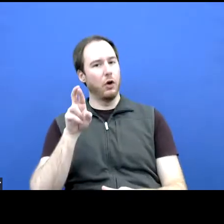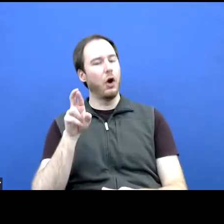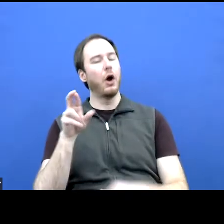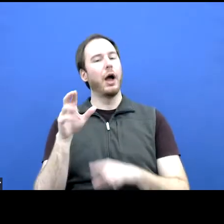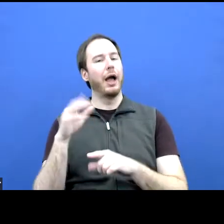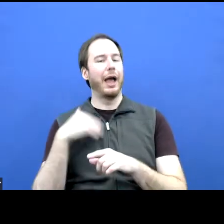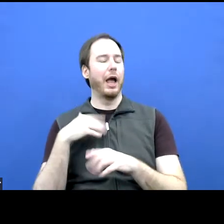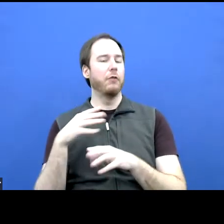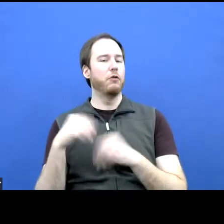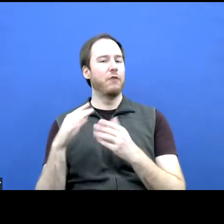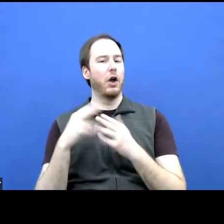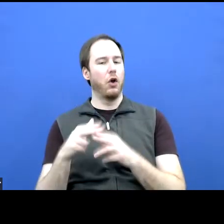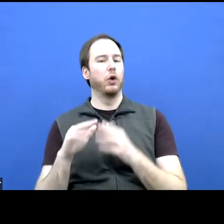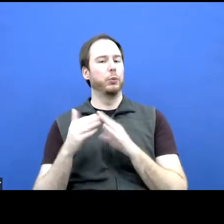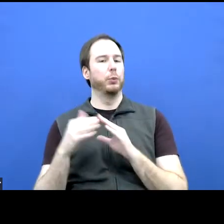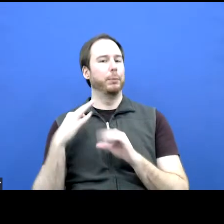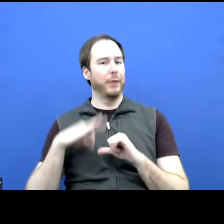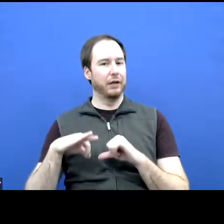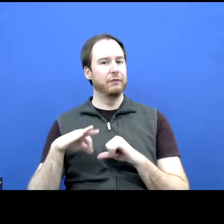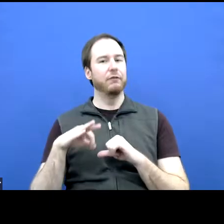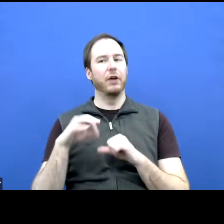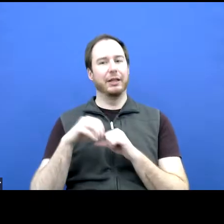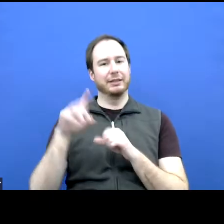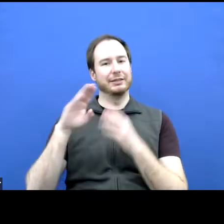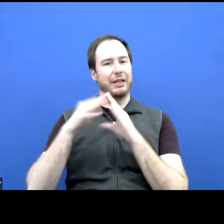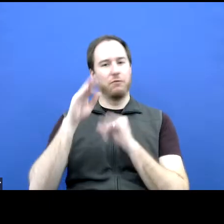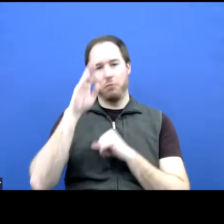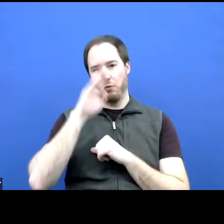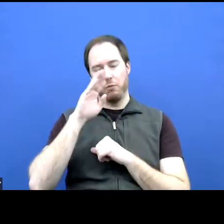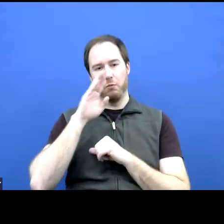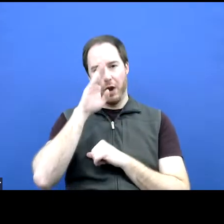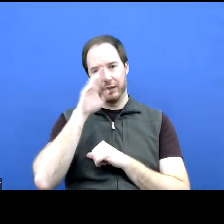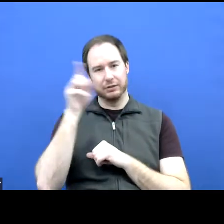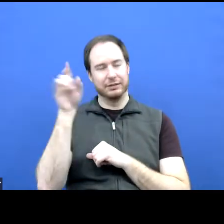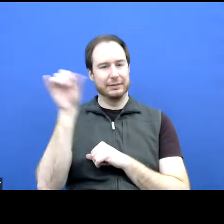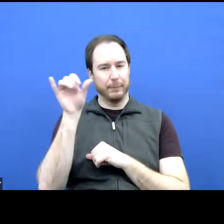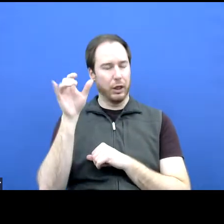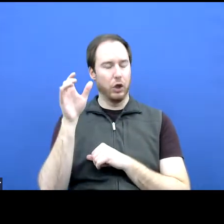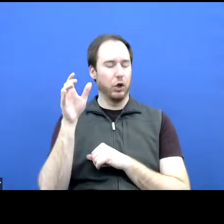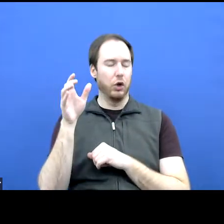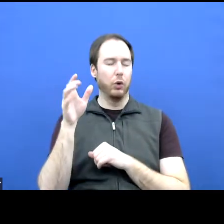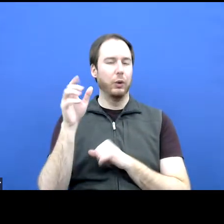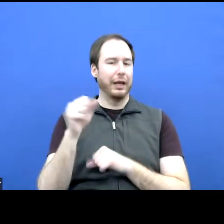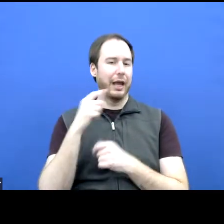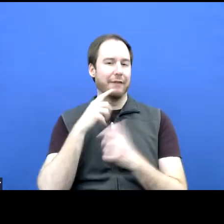benefit in the town of Brighton with some similar type stuff. So